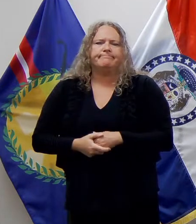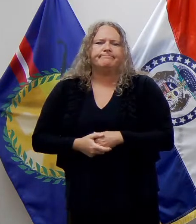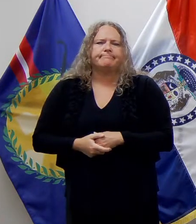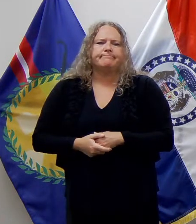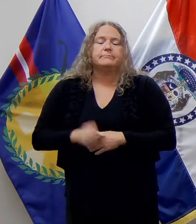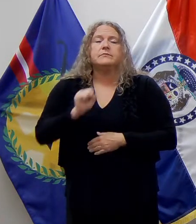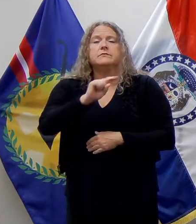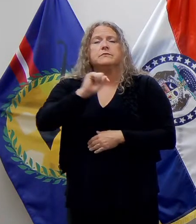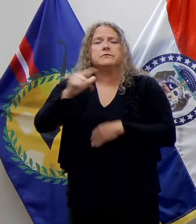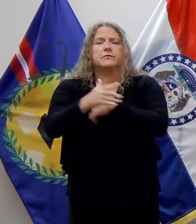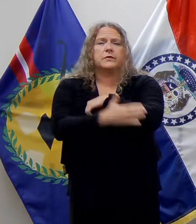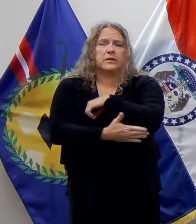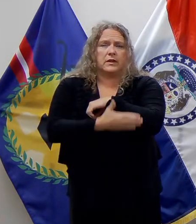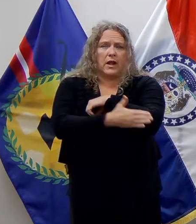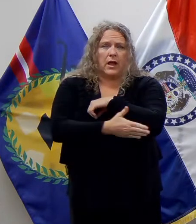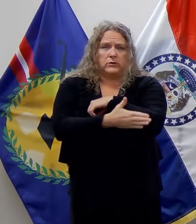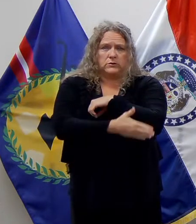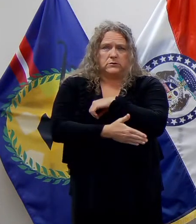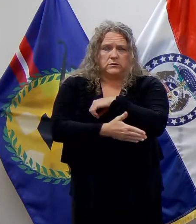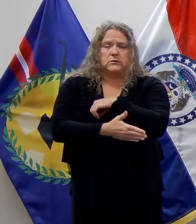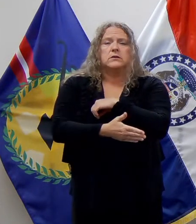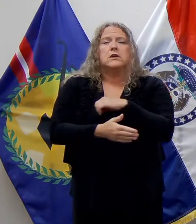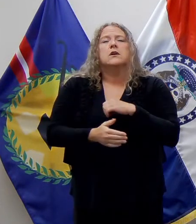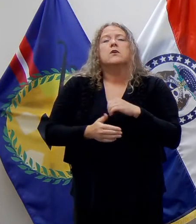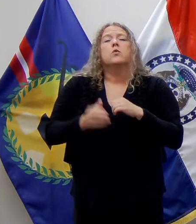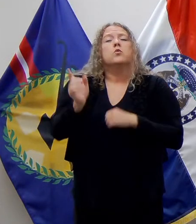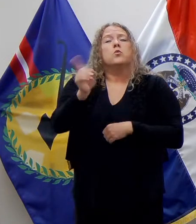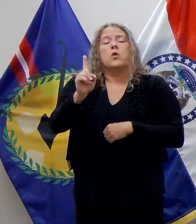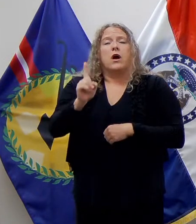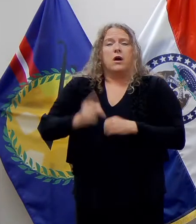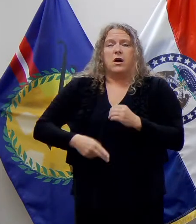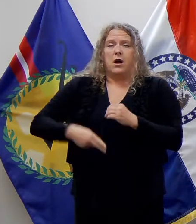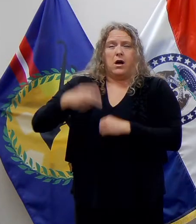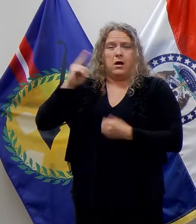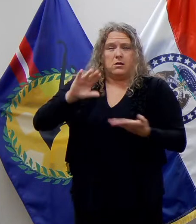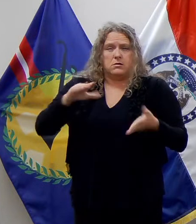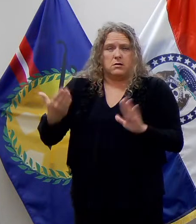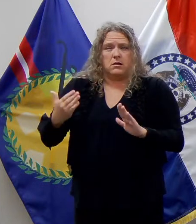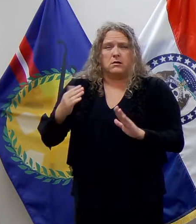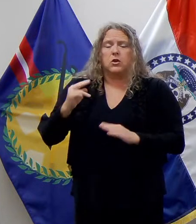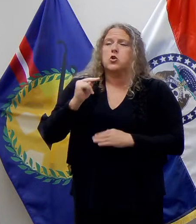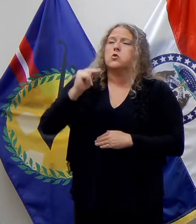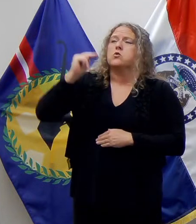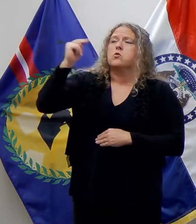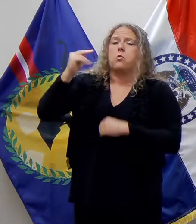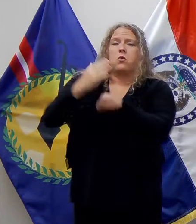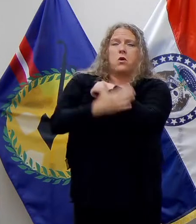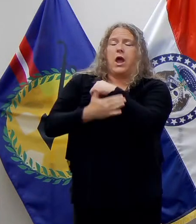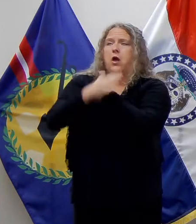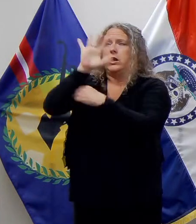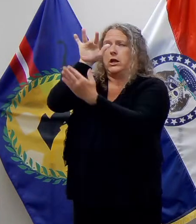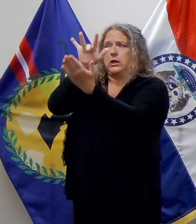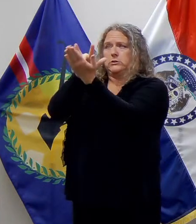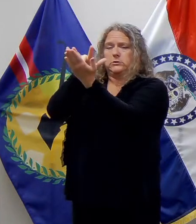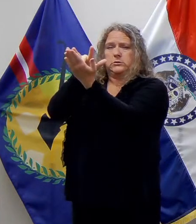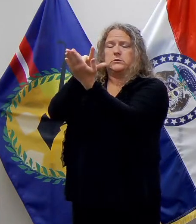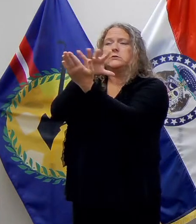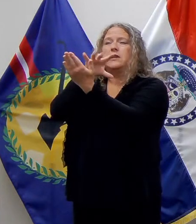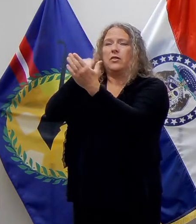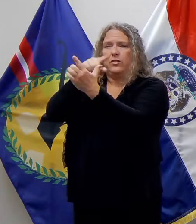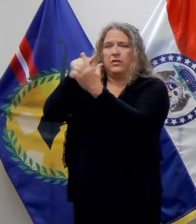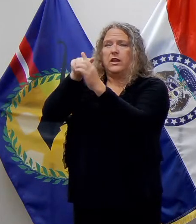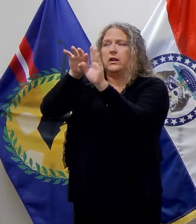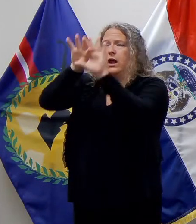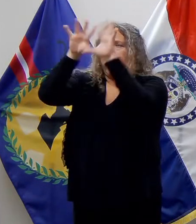In St. Louis County, mortality rates were the highest in the outer north region of the county, closely followed by the inner north region.